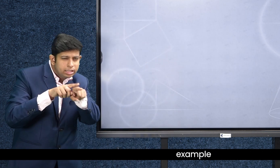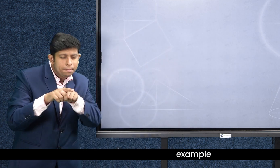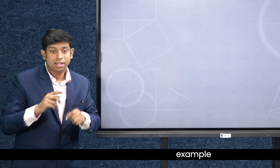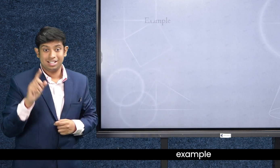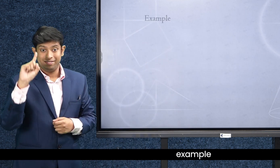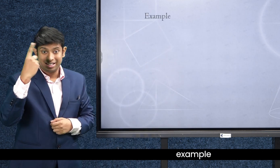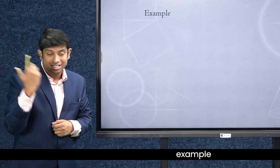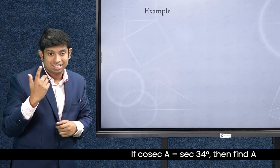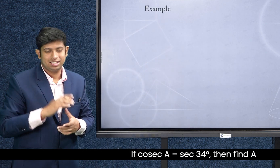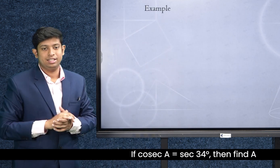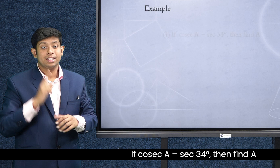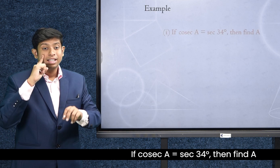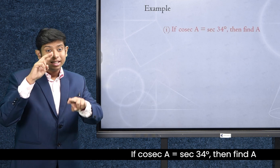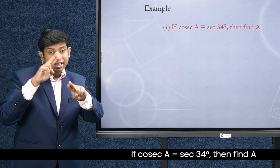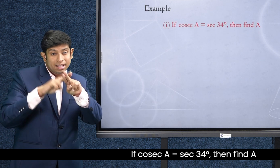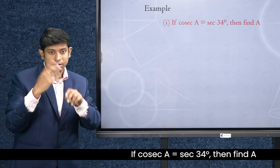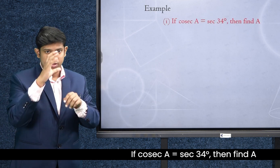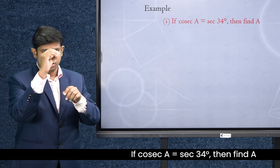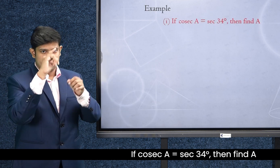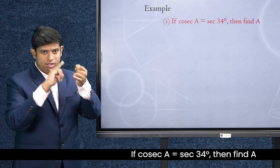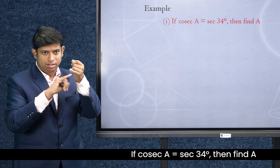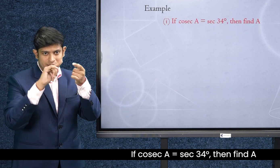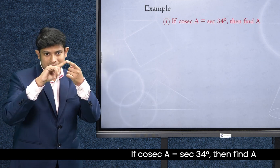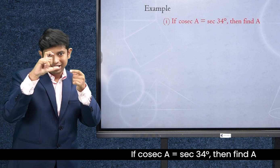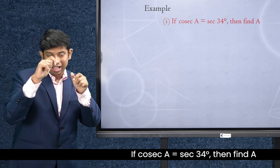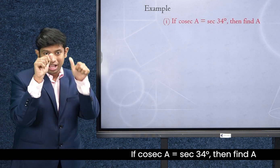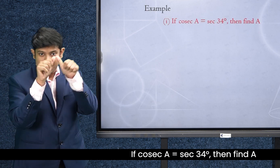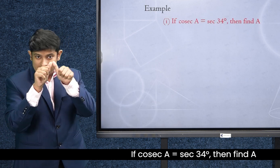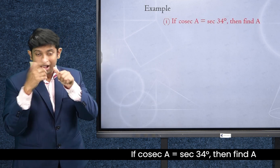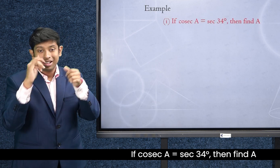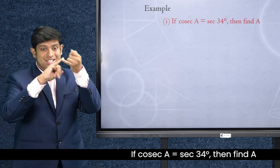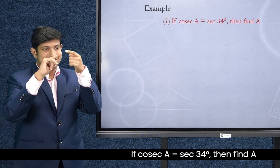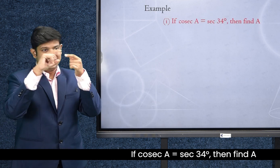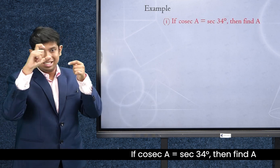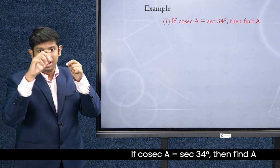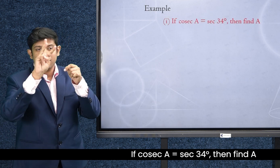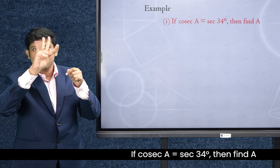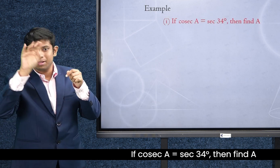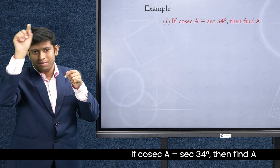Example: if cosecant A is equal to secant 34 degrees, then find A.